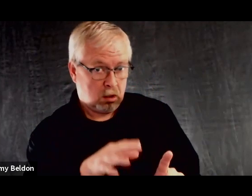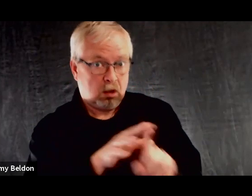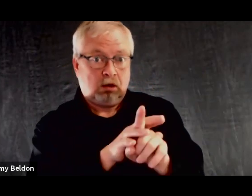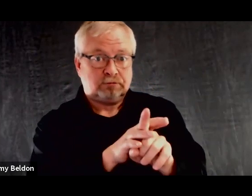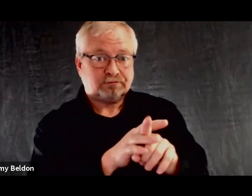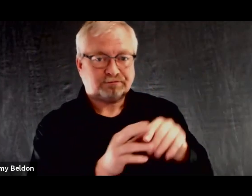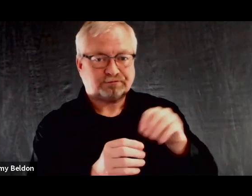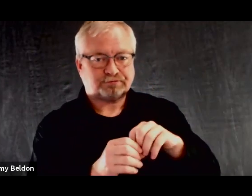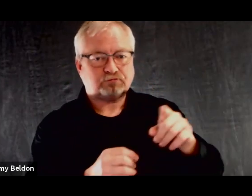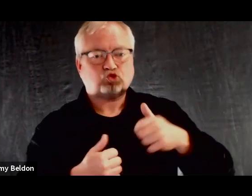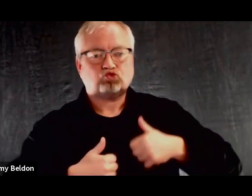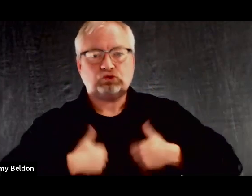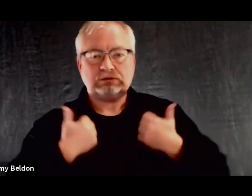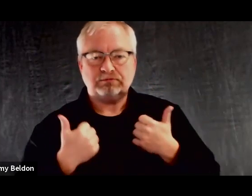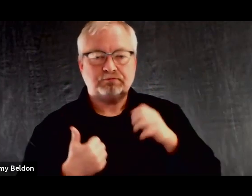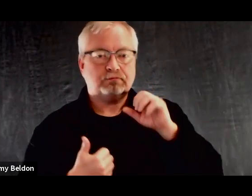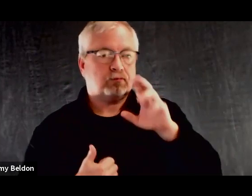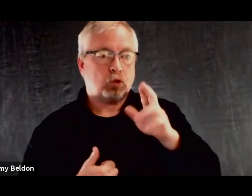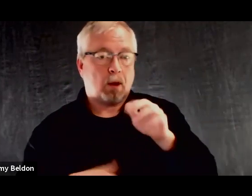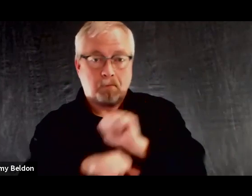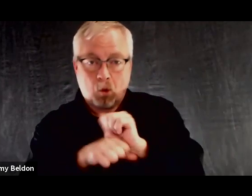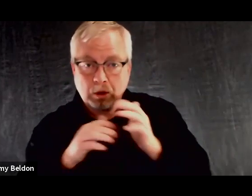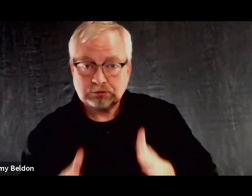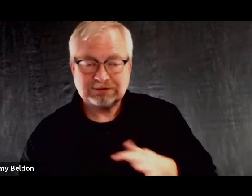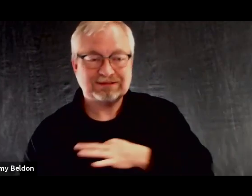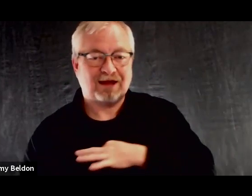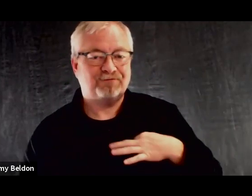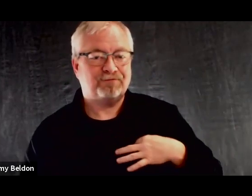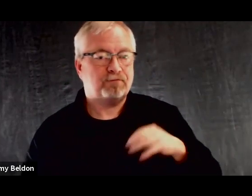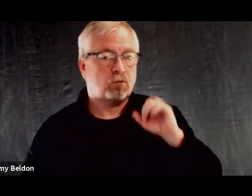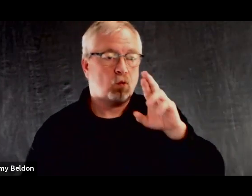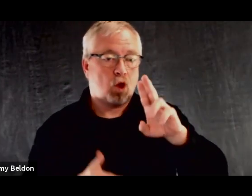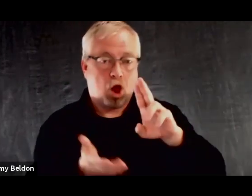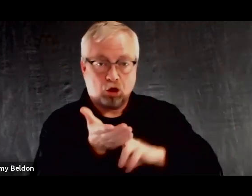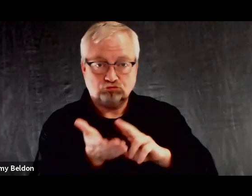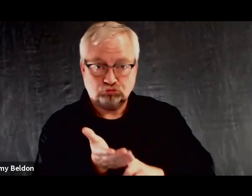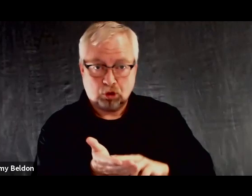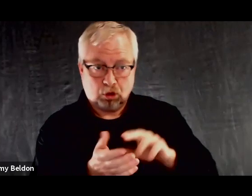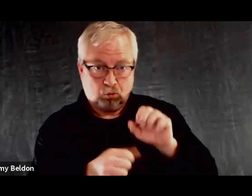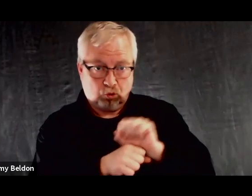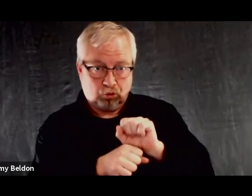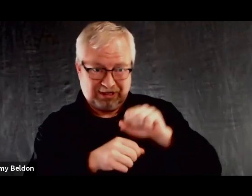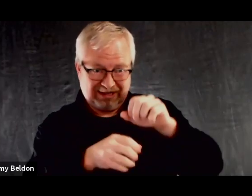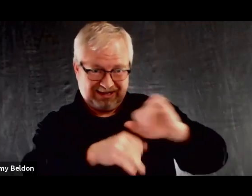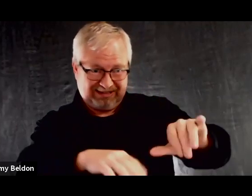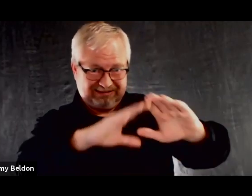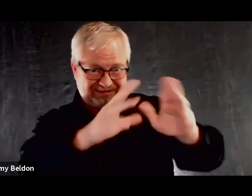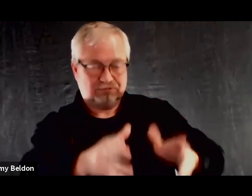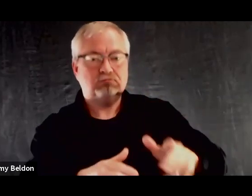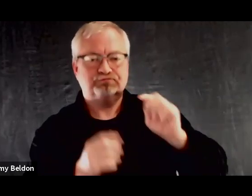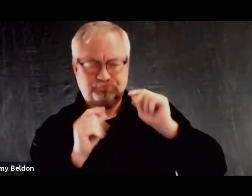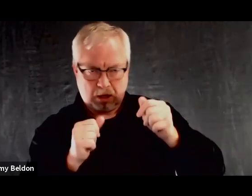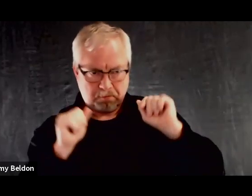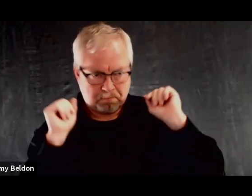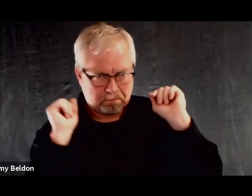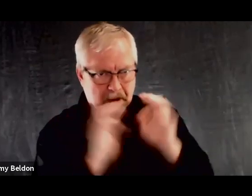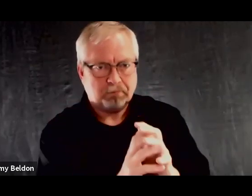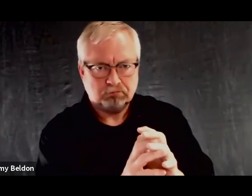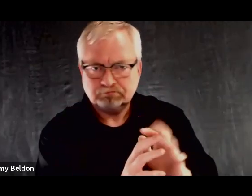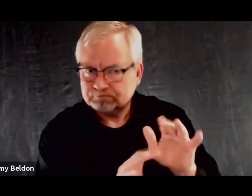contract worker, we take immediate action, and then we do additional testing in the setting.